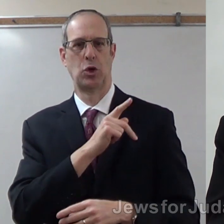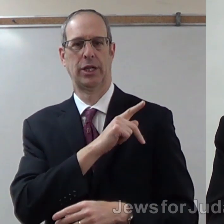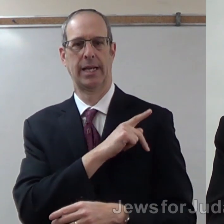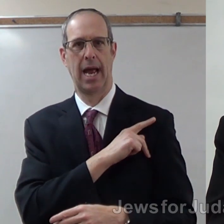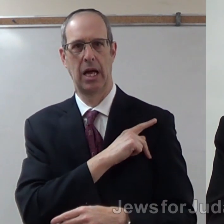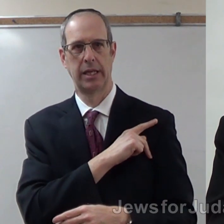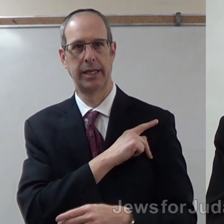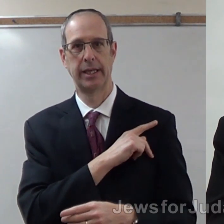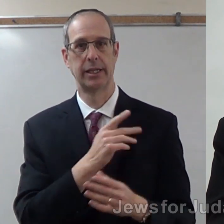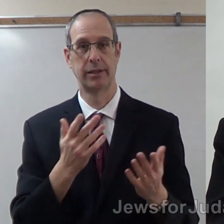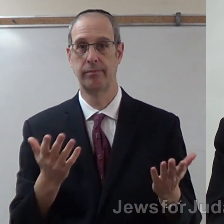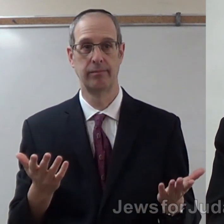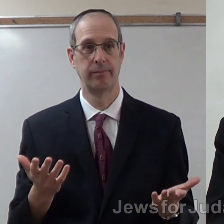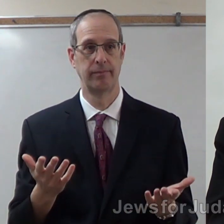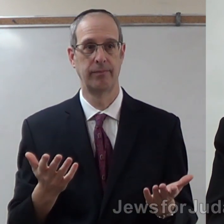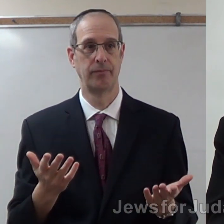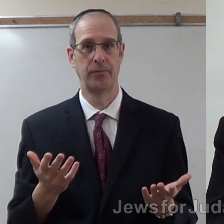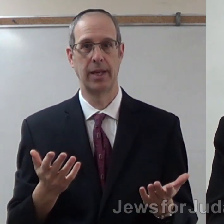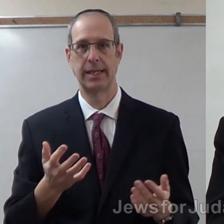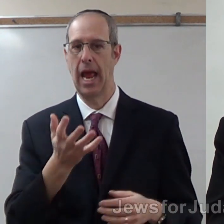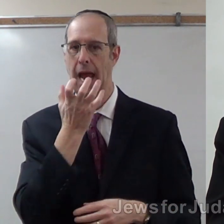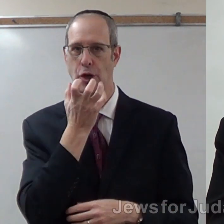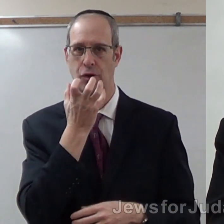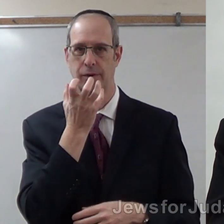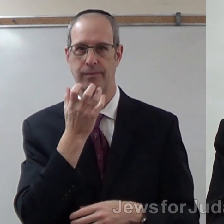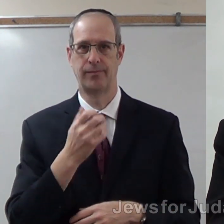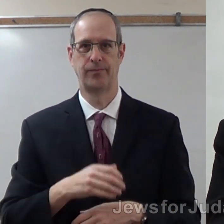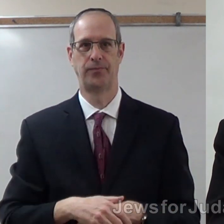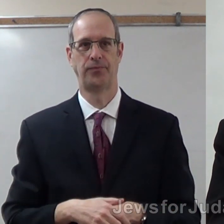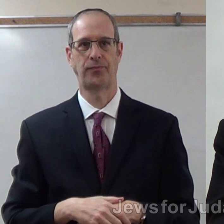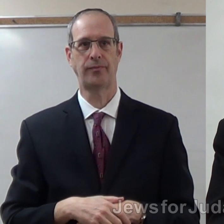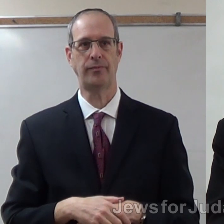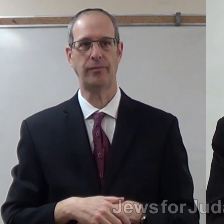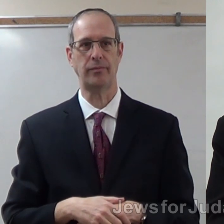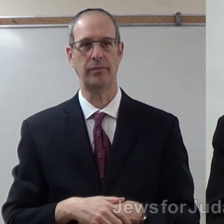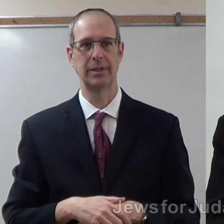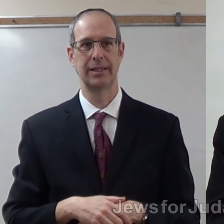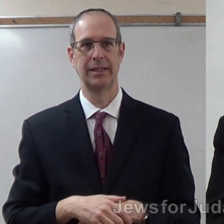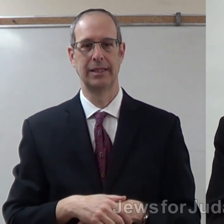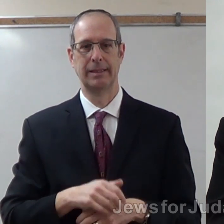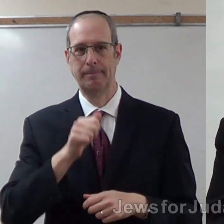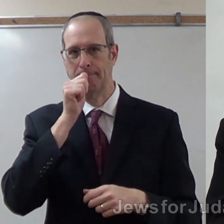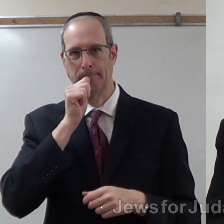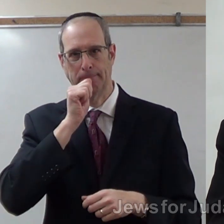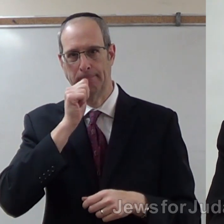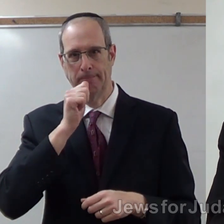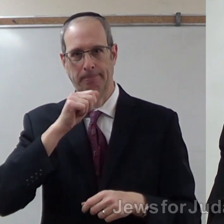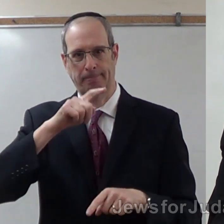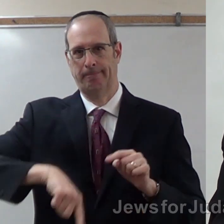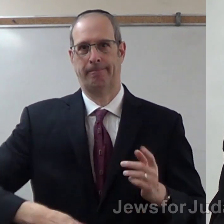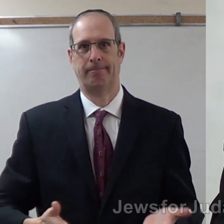personality traits is anger, is impatience.